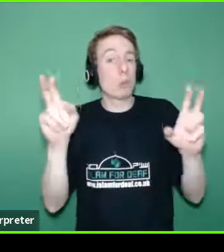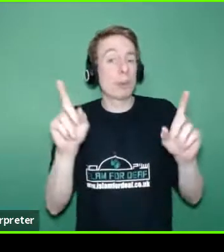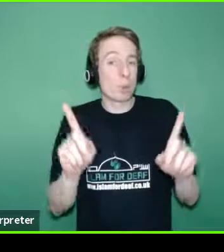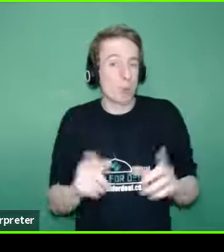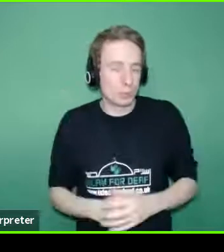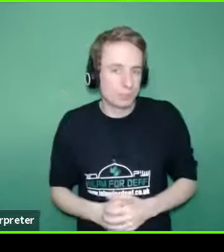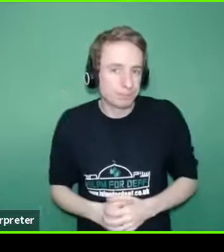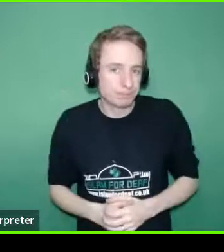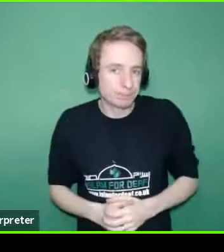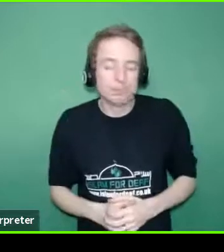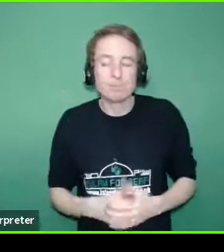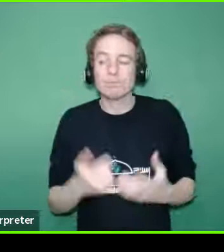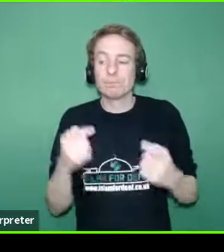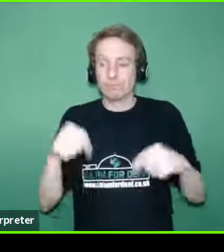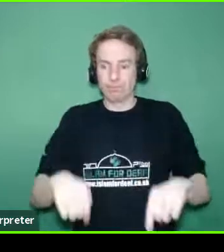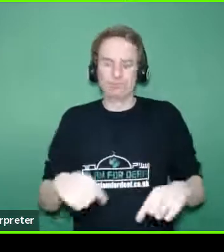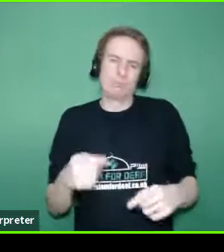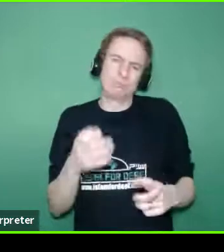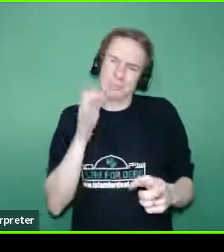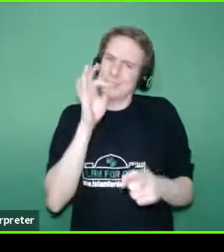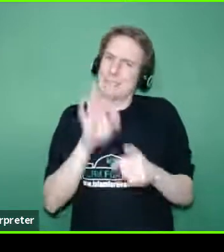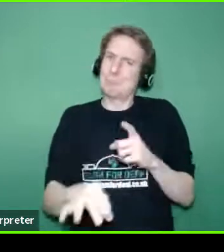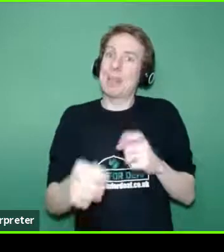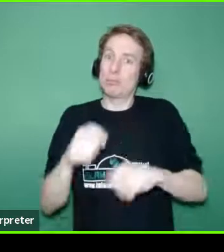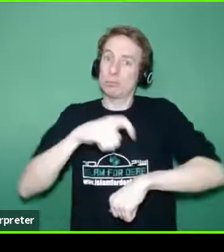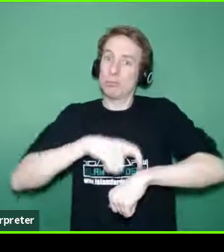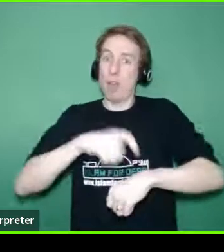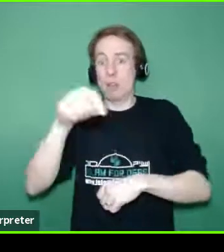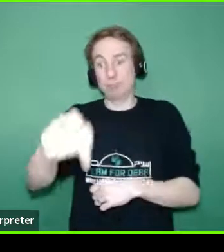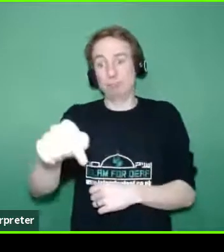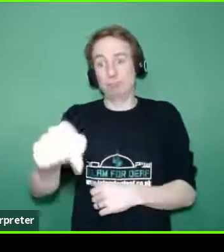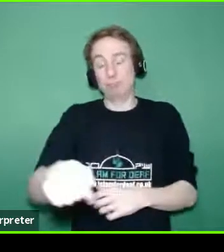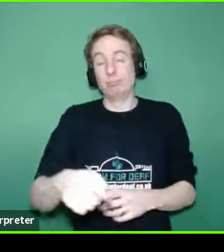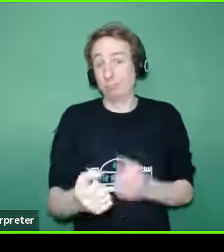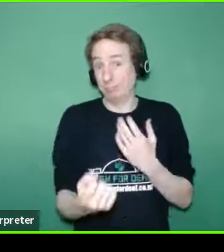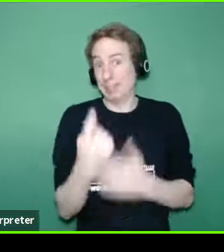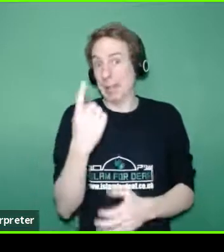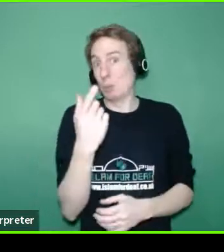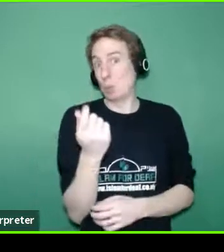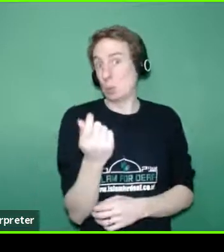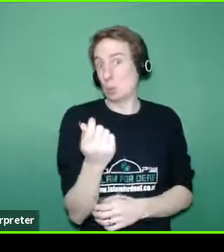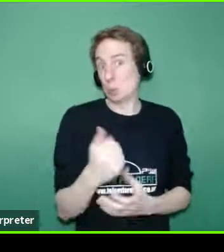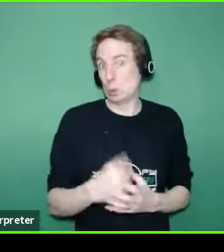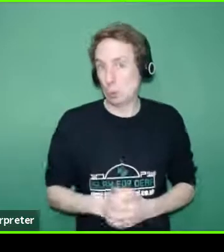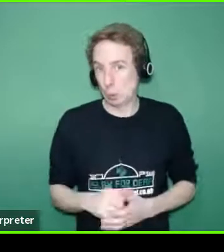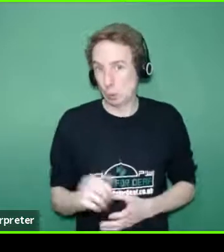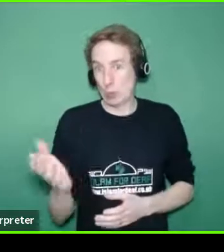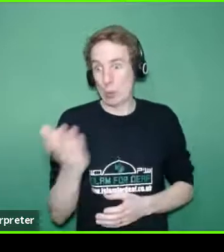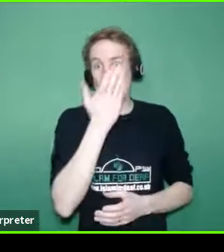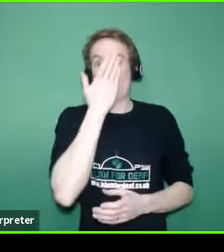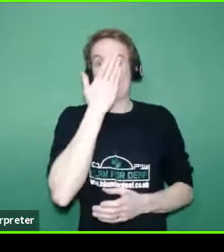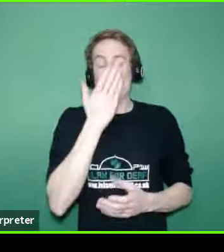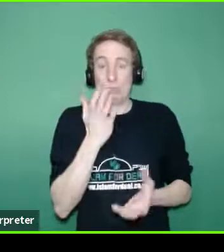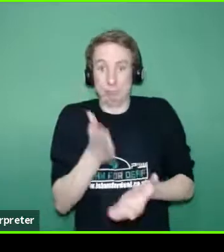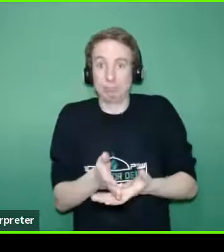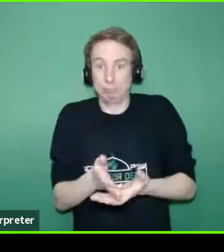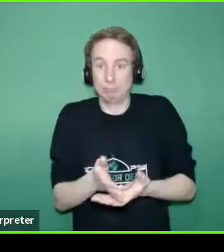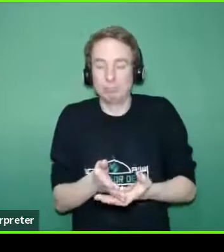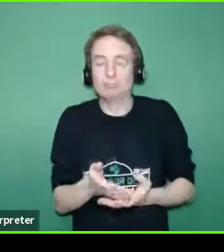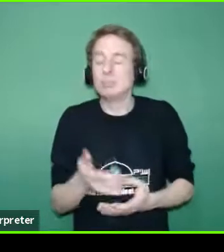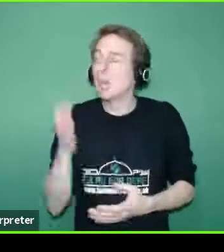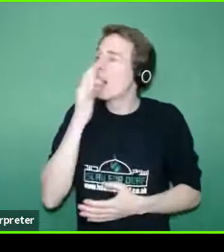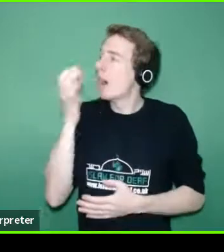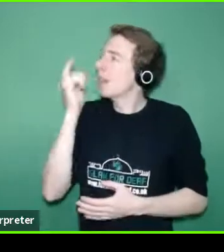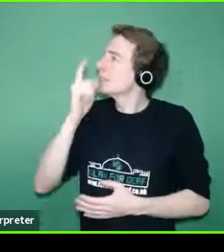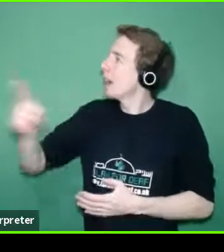a special reason, for a special occasion that is about to happen. And we ask Allah the Most High